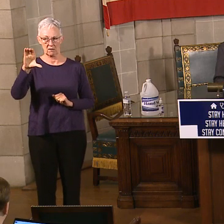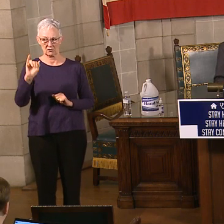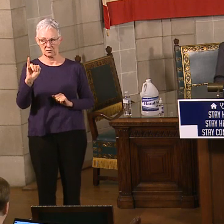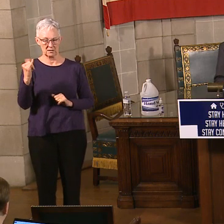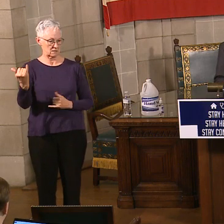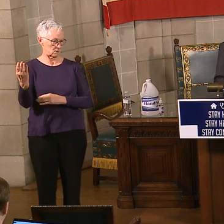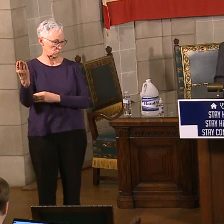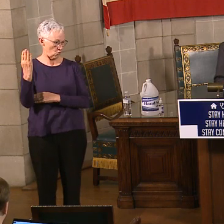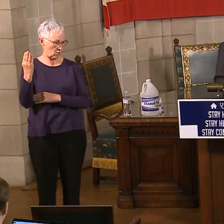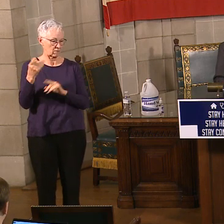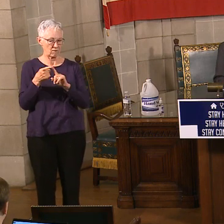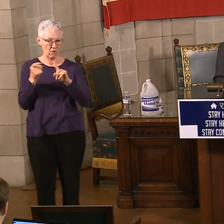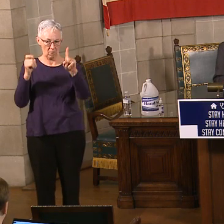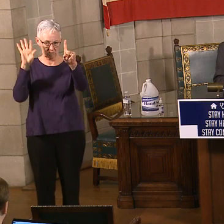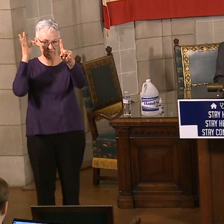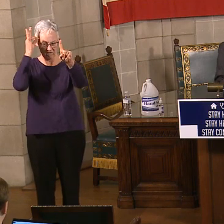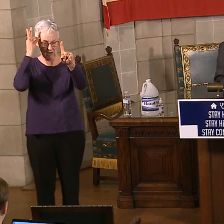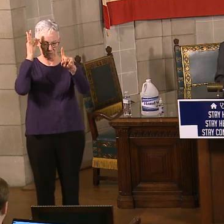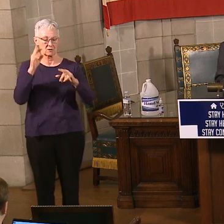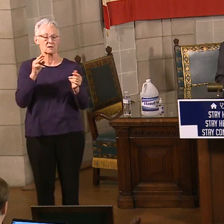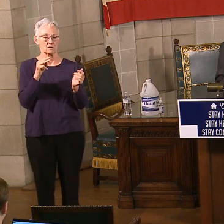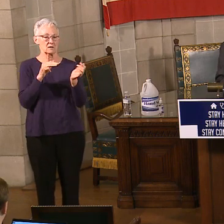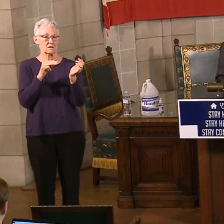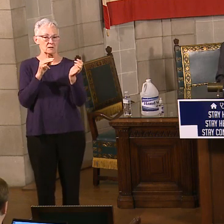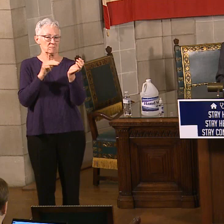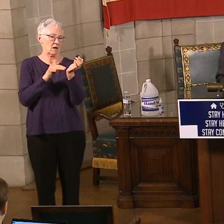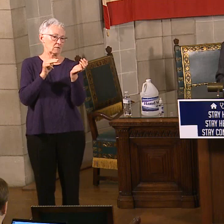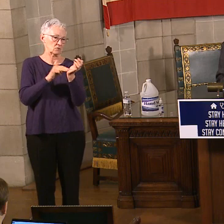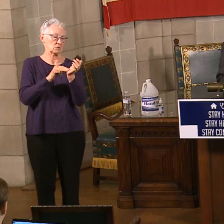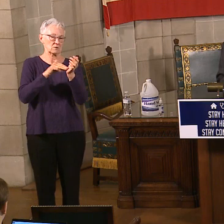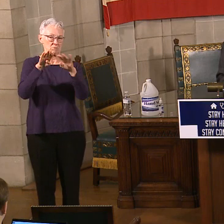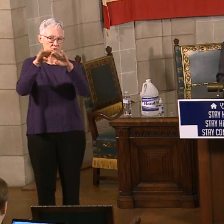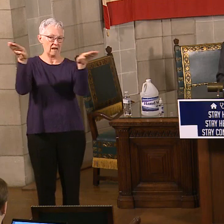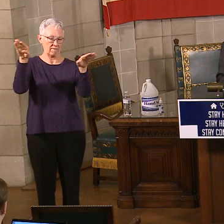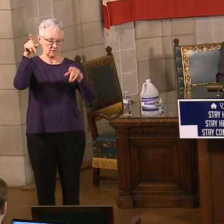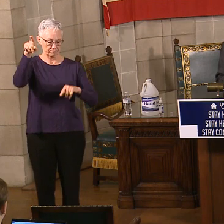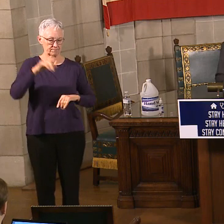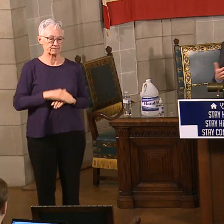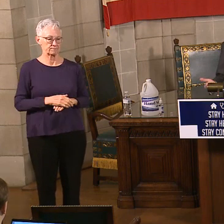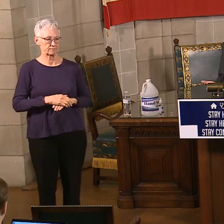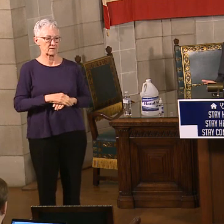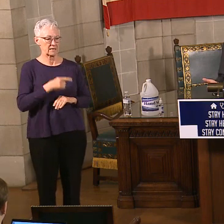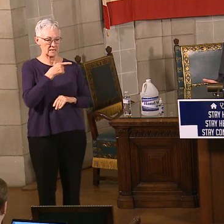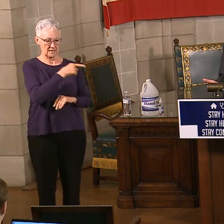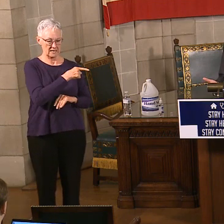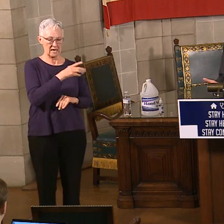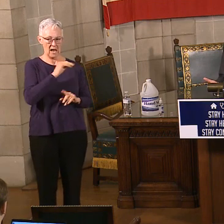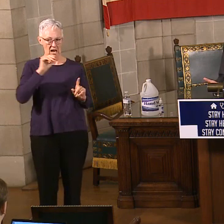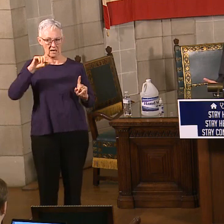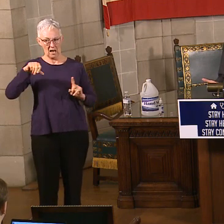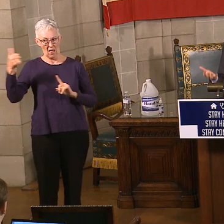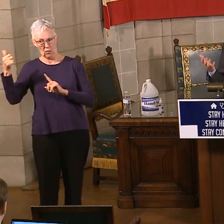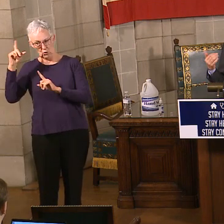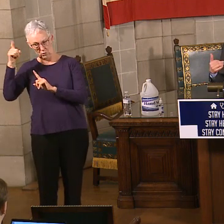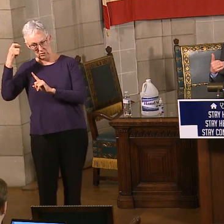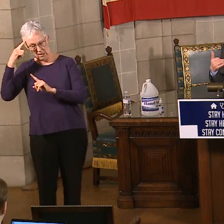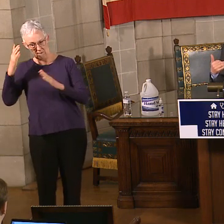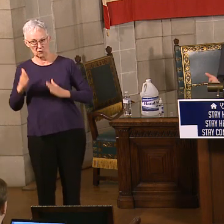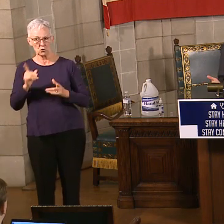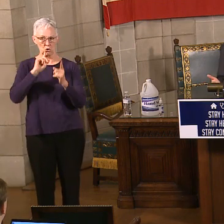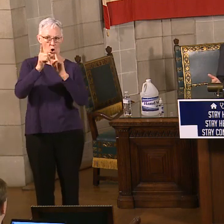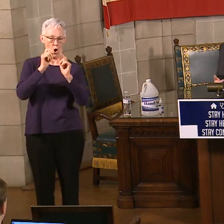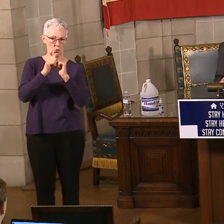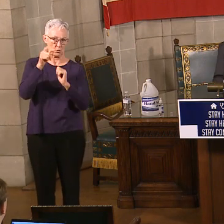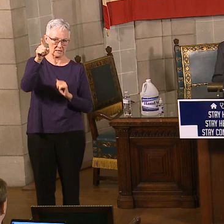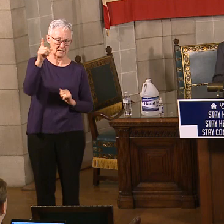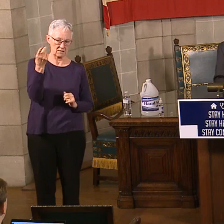the national efforts to combat the spread of coronavirus here in our country. Governor Reynolds and I were both on the same phone call, and he asked me to